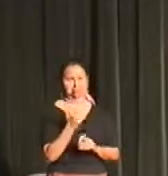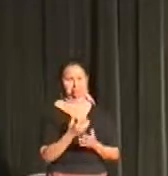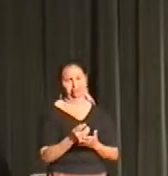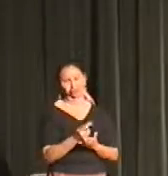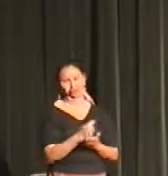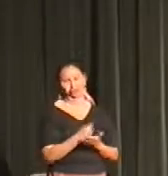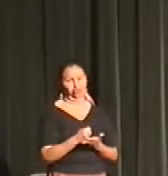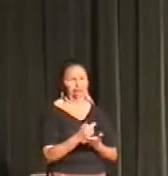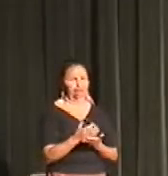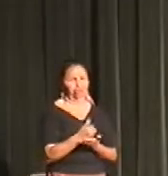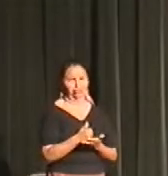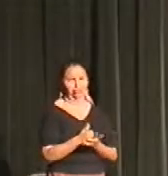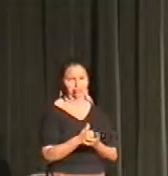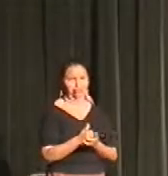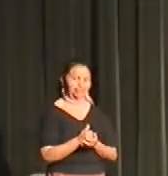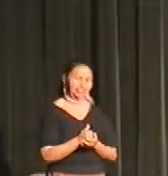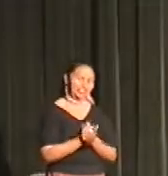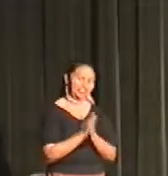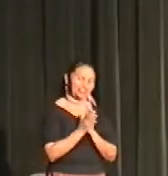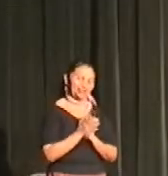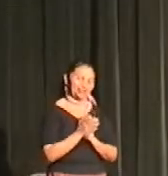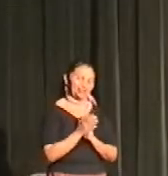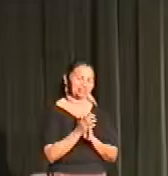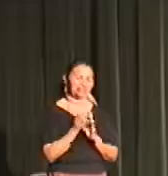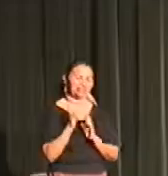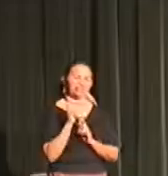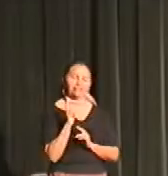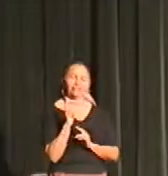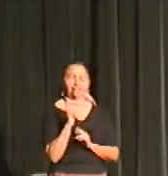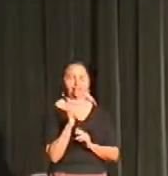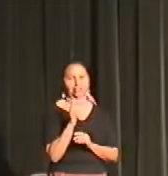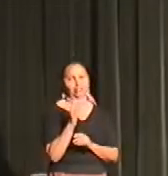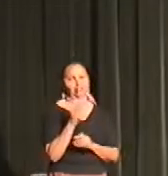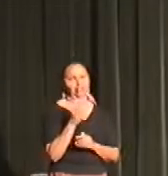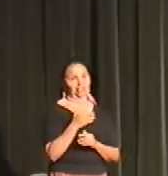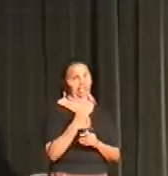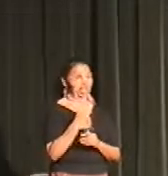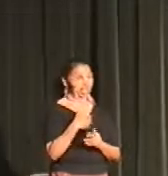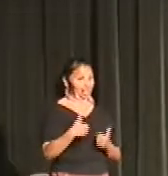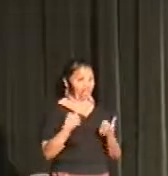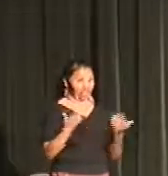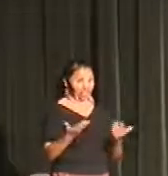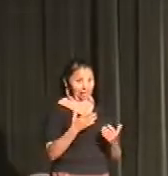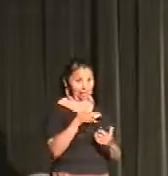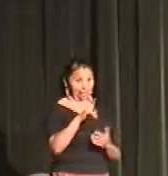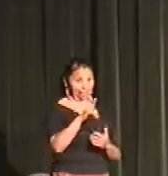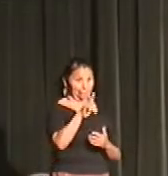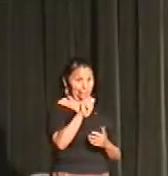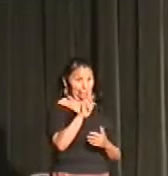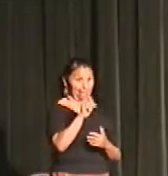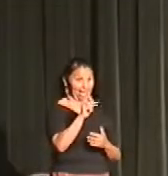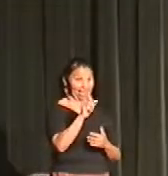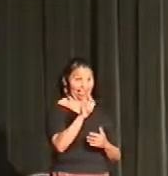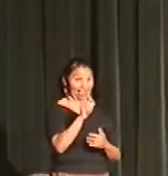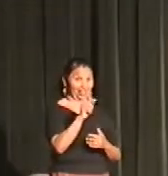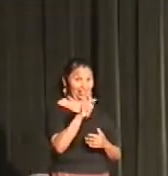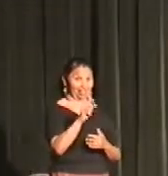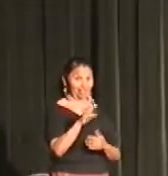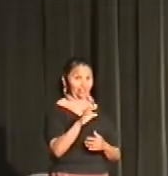And they became some of my dearest friends. And they live here in Plantation, Florida. And I've been